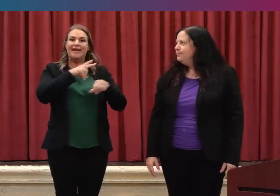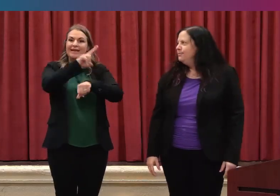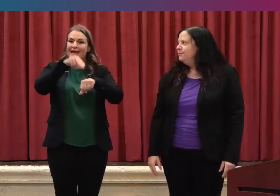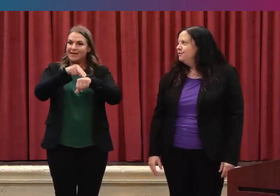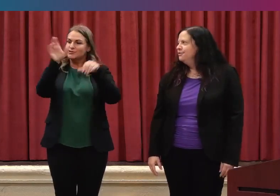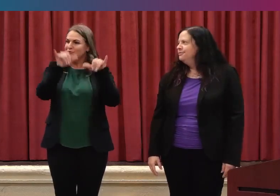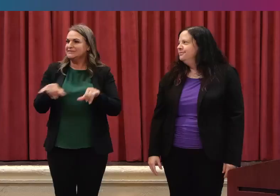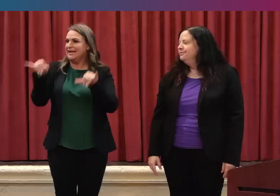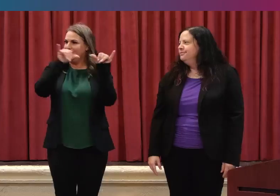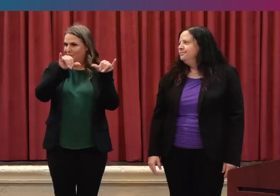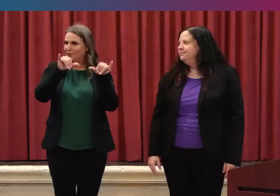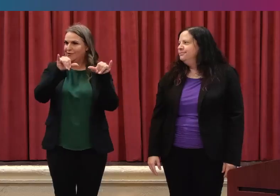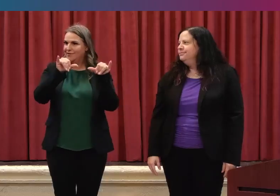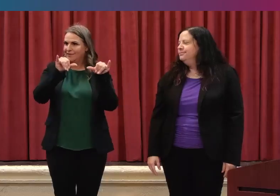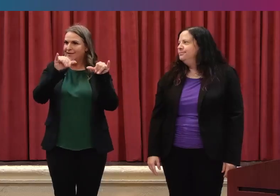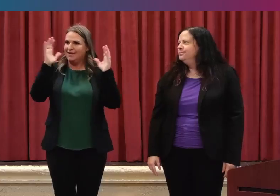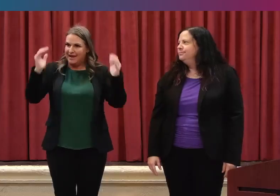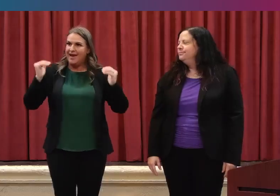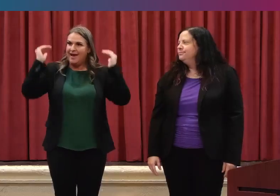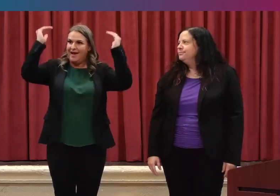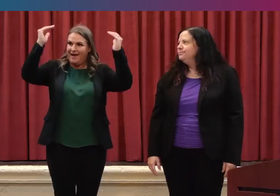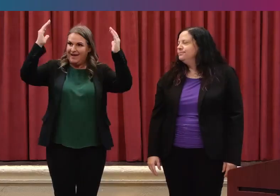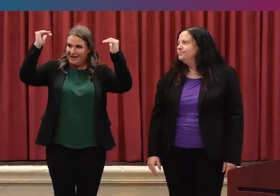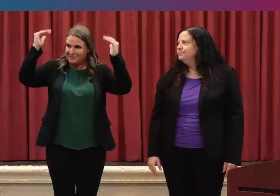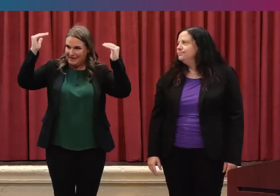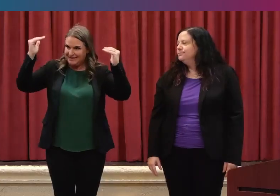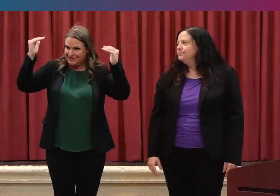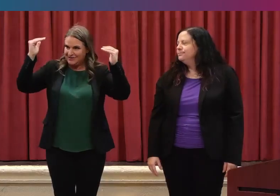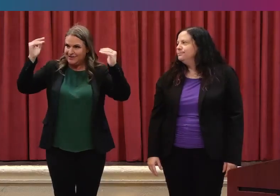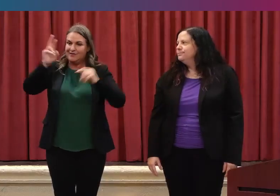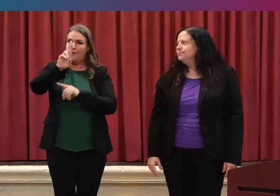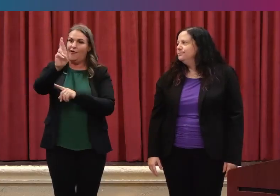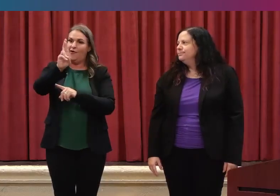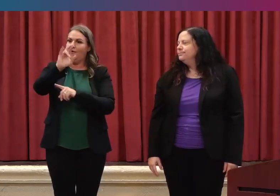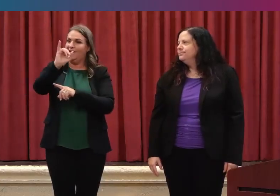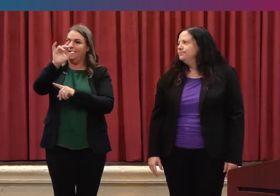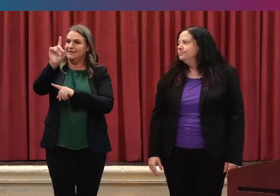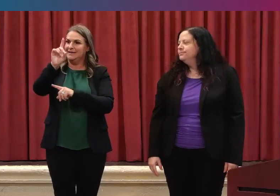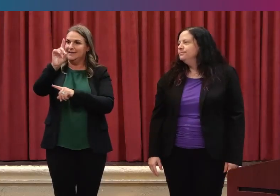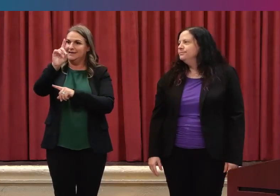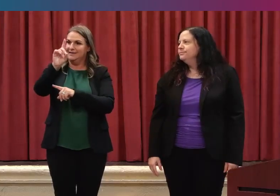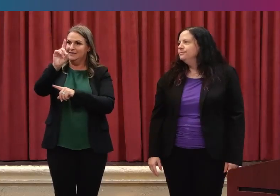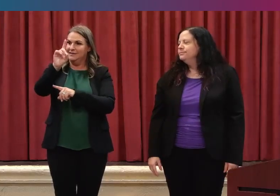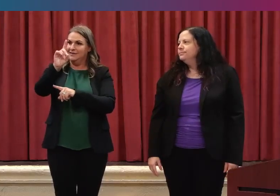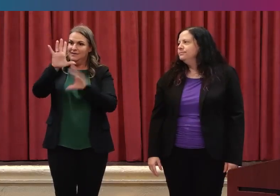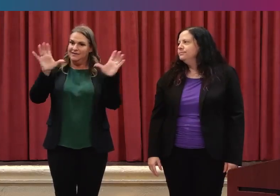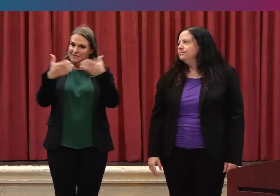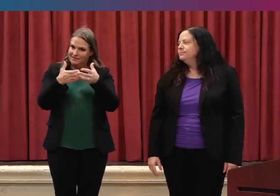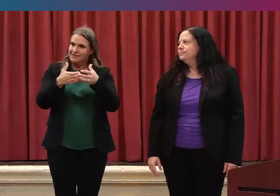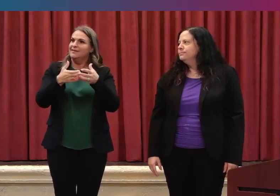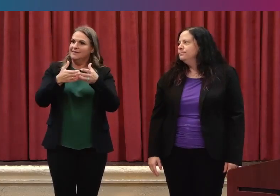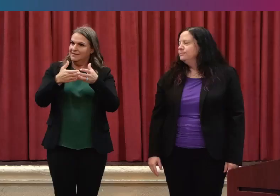Audience is responding with no. That's right, but we have a national standard that's set very high by the Registry of Interpreters for the